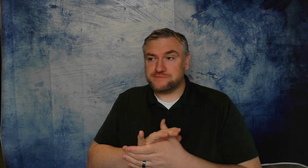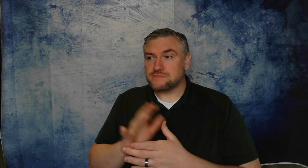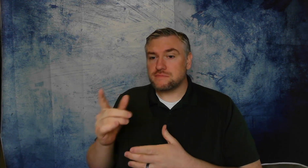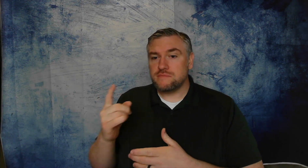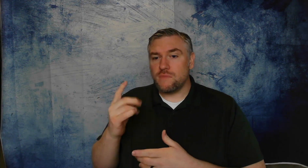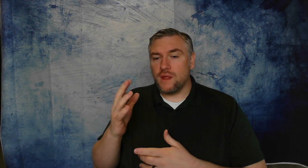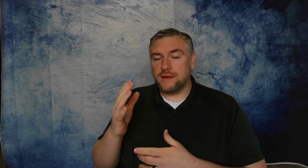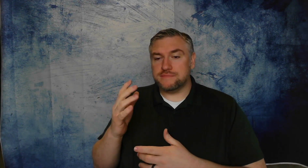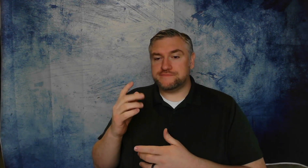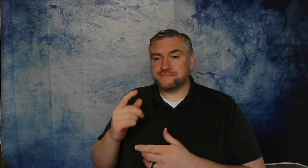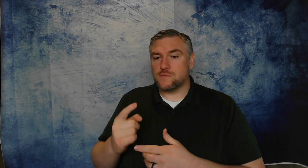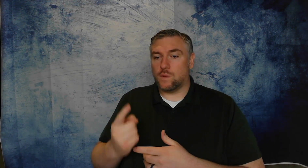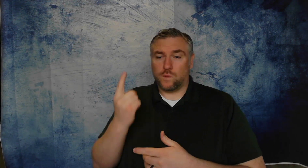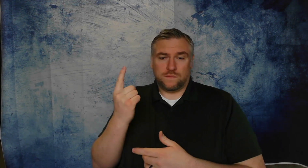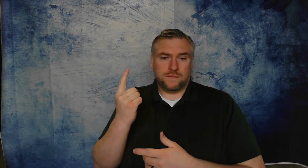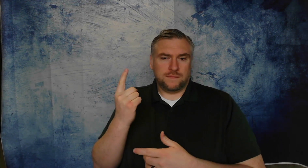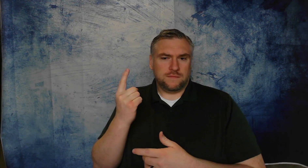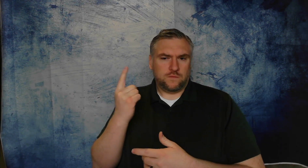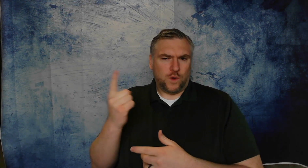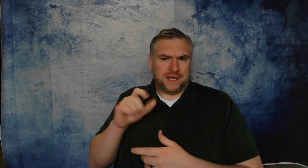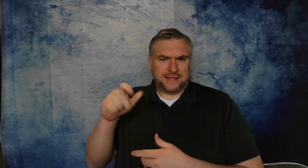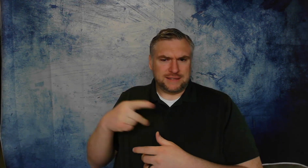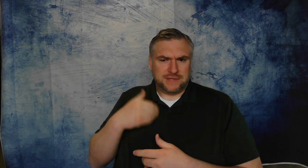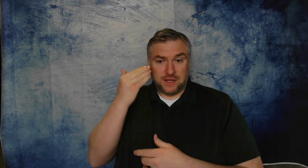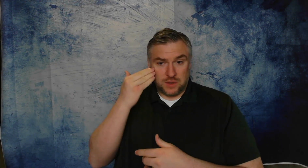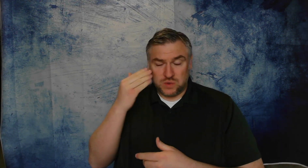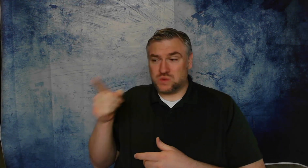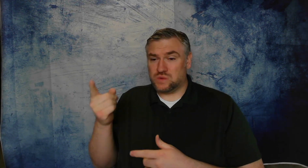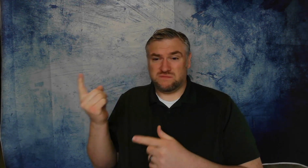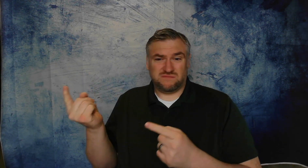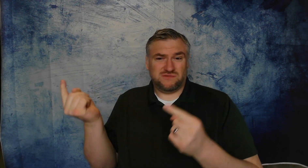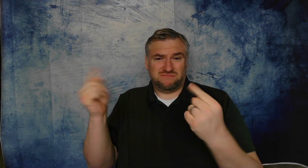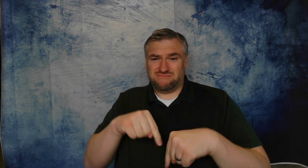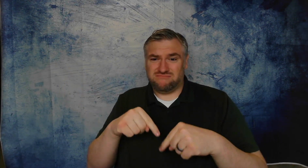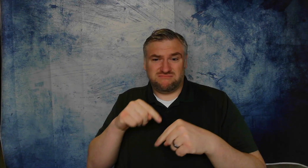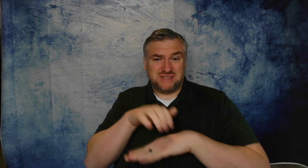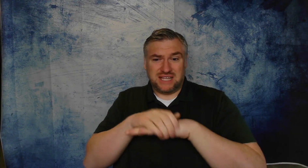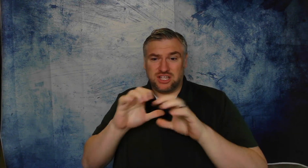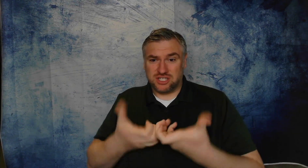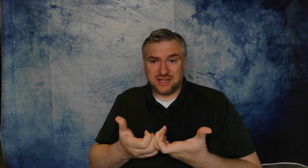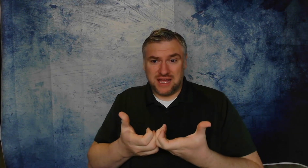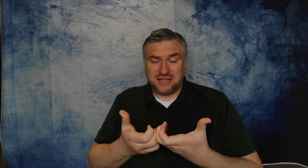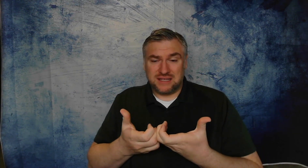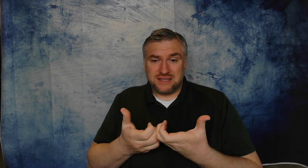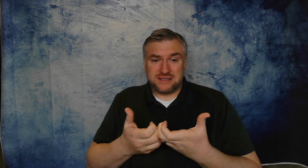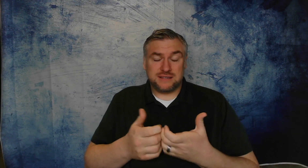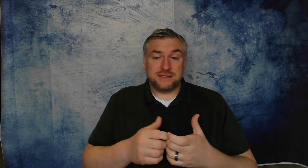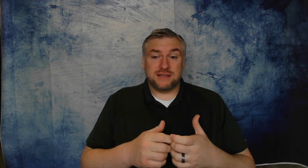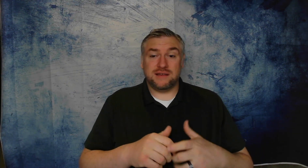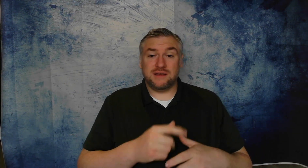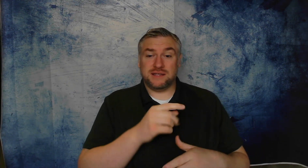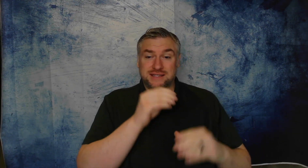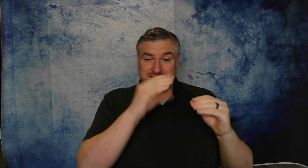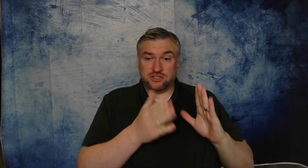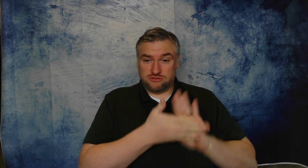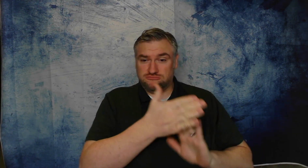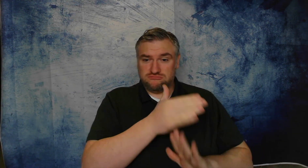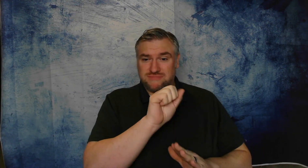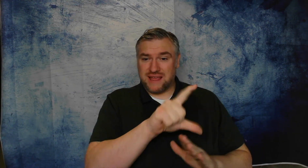I remember one SLP I knew, she would go into English class and